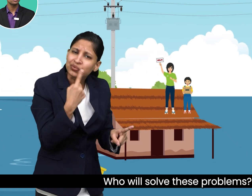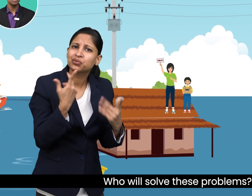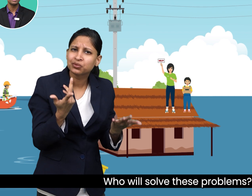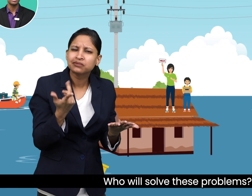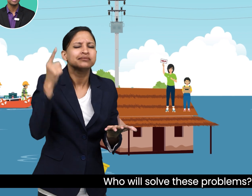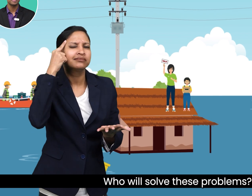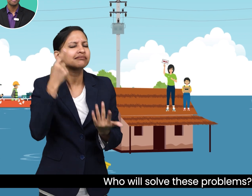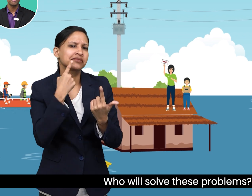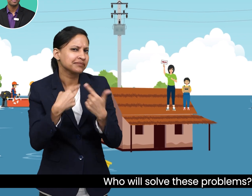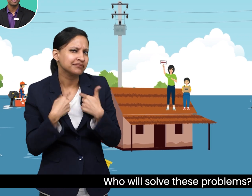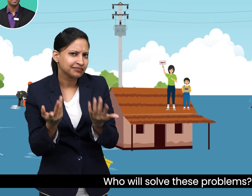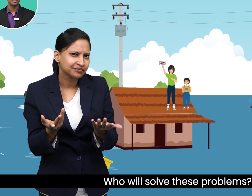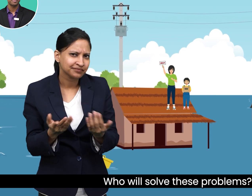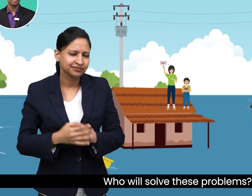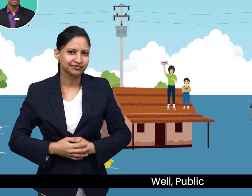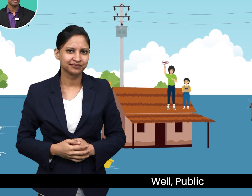these problems?